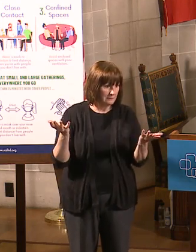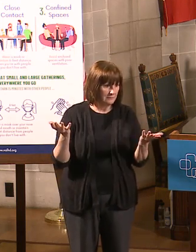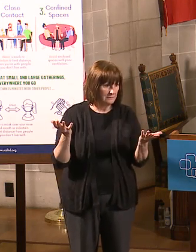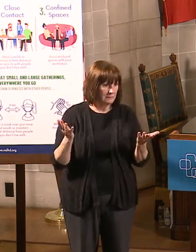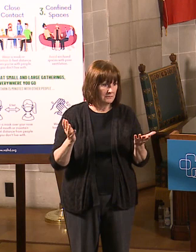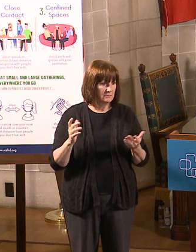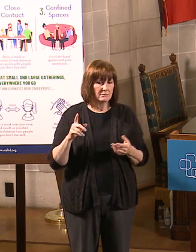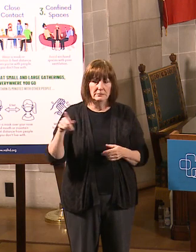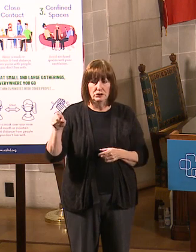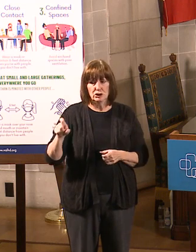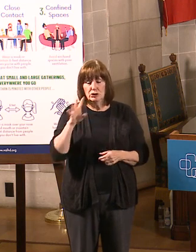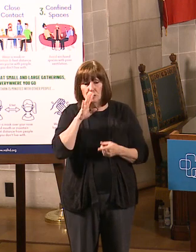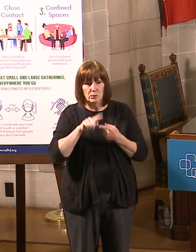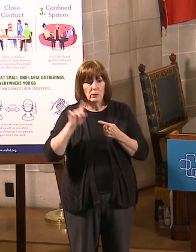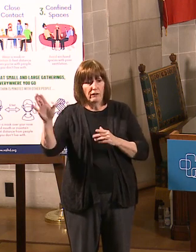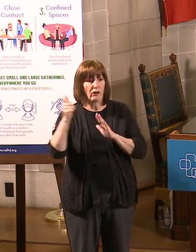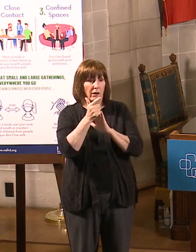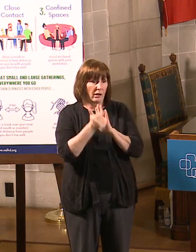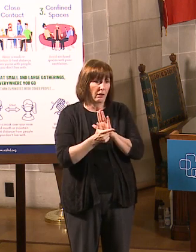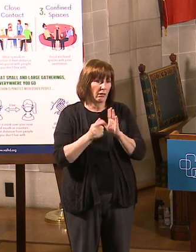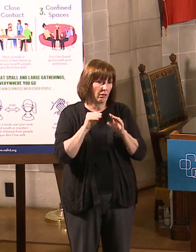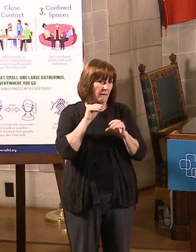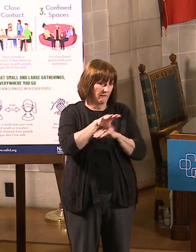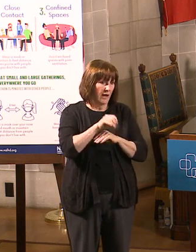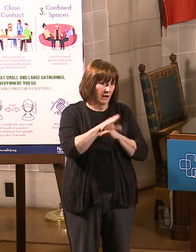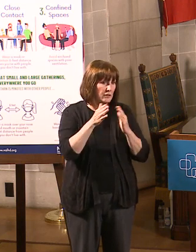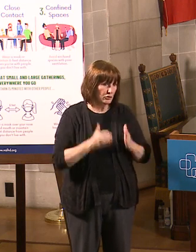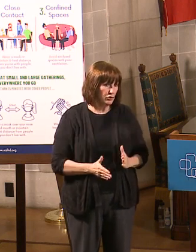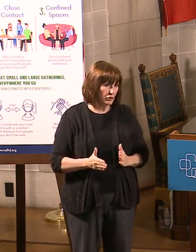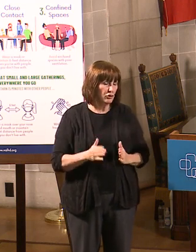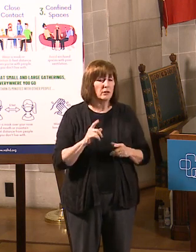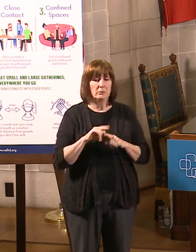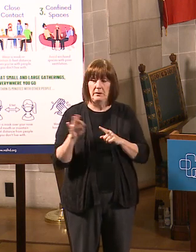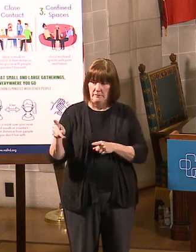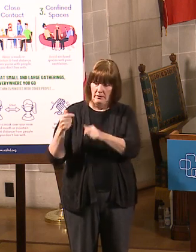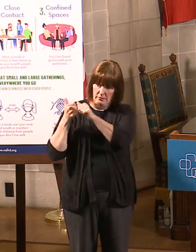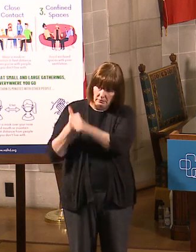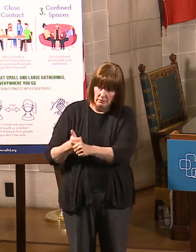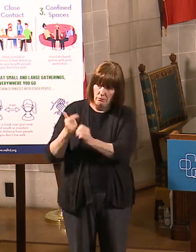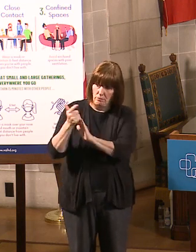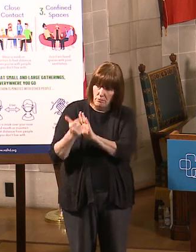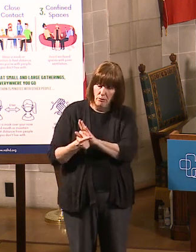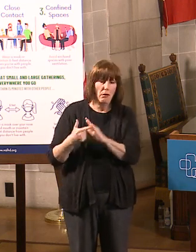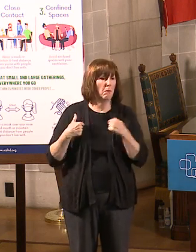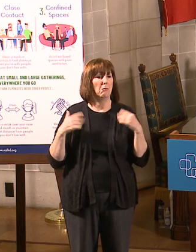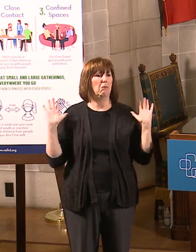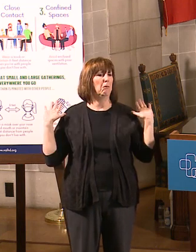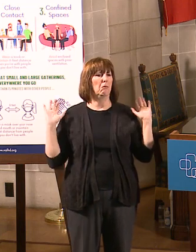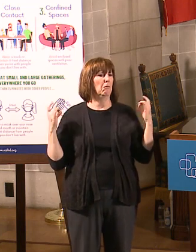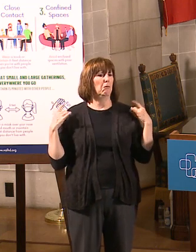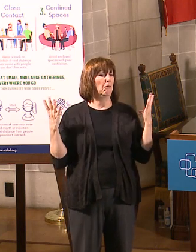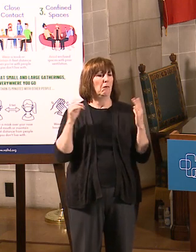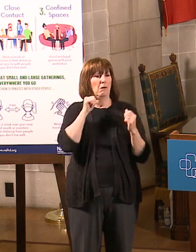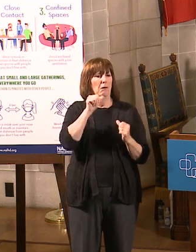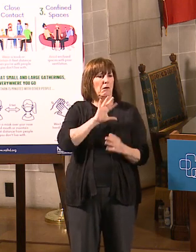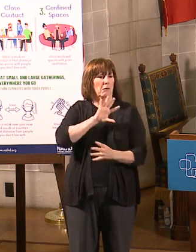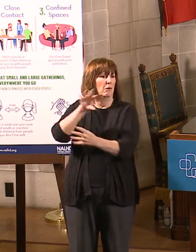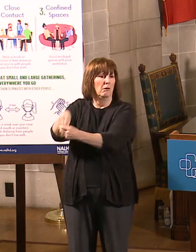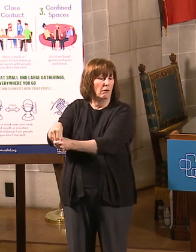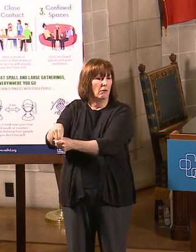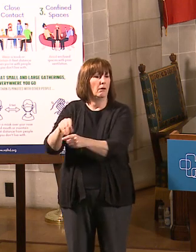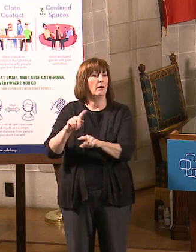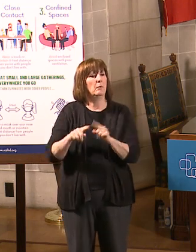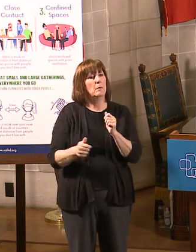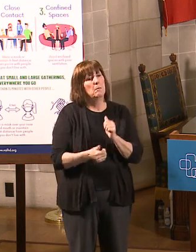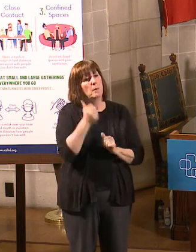legal advisors with regard to that. If they're behaving within the law, then we're not going to interfere with that. Frankly, most of the